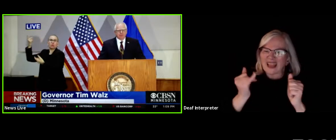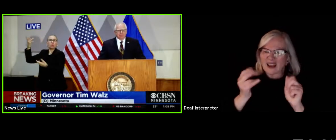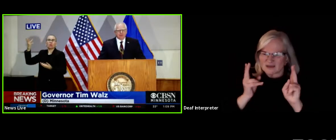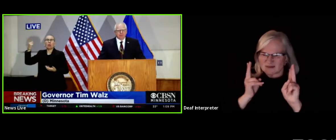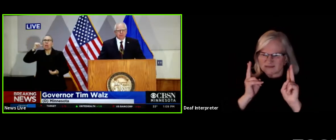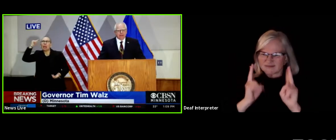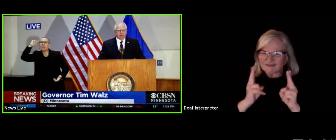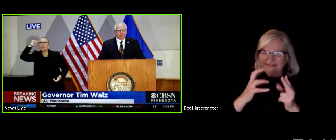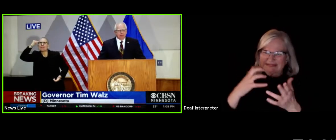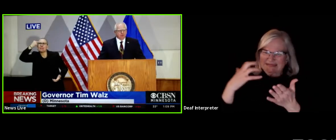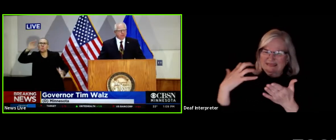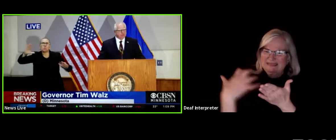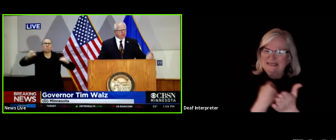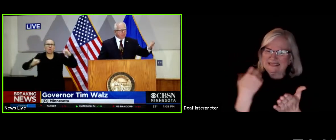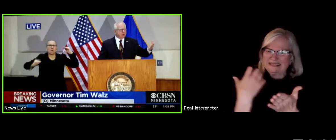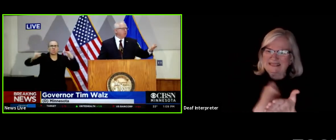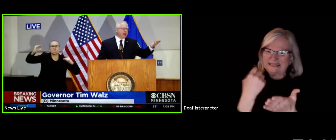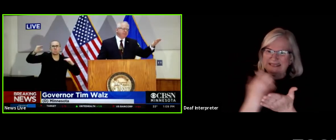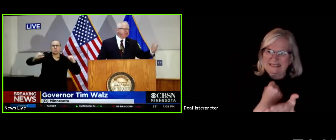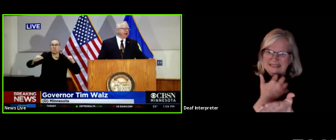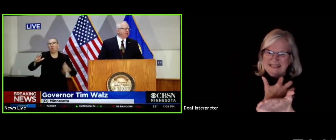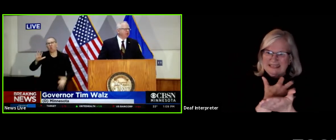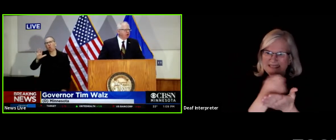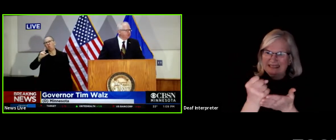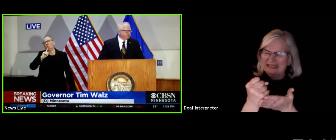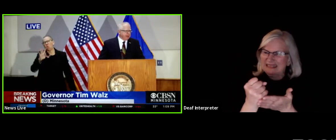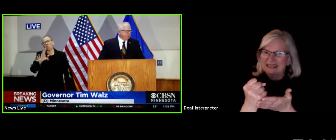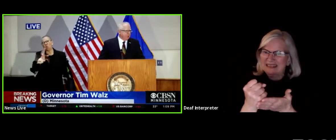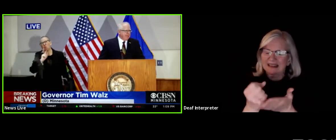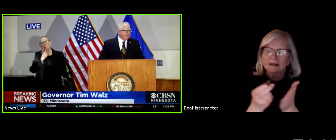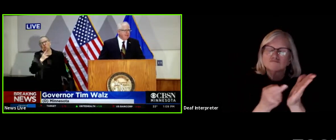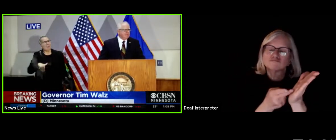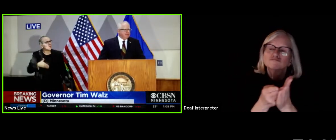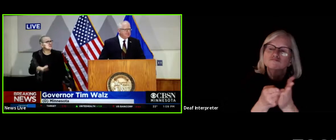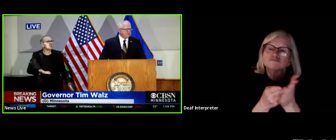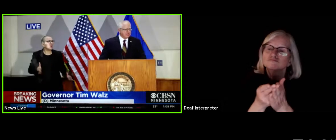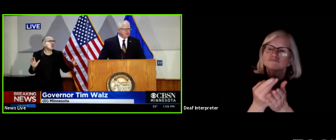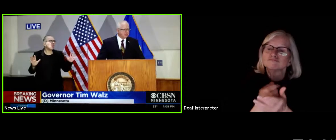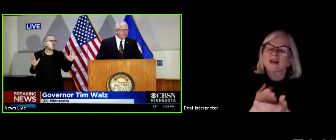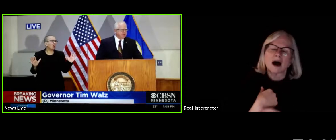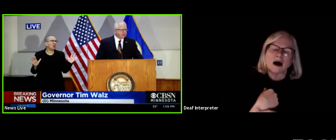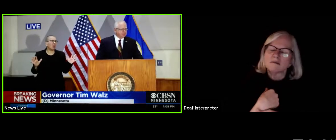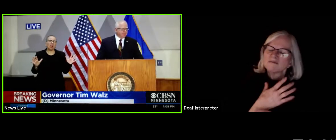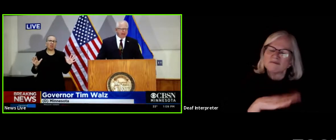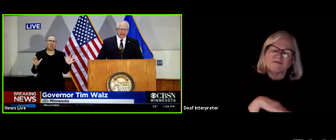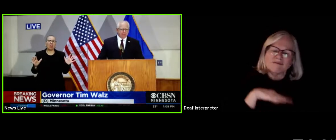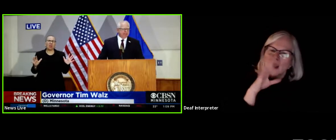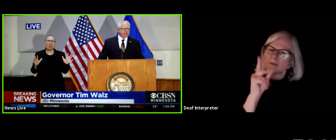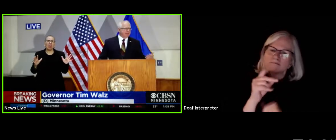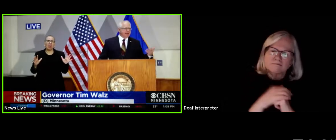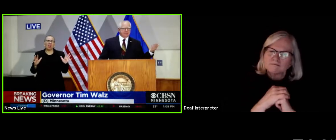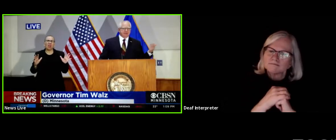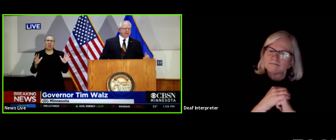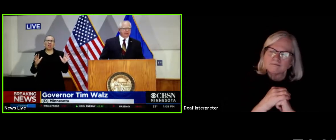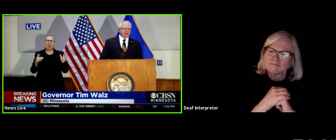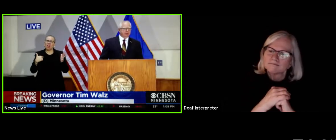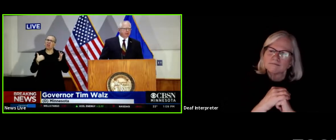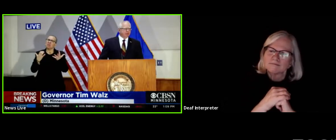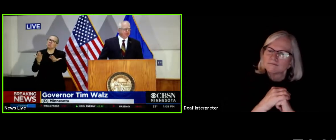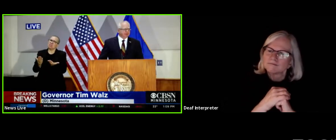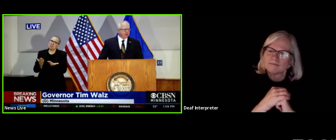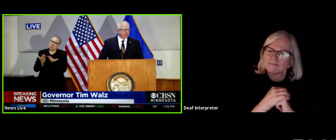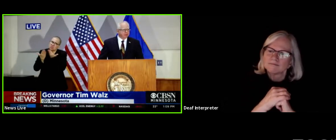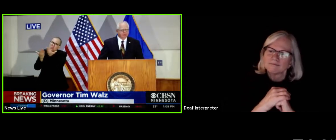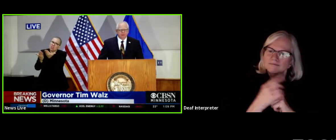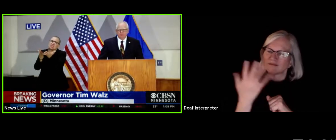I'm pretty fit to be tied over this one. So I don't know if it's possible. I made a suggestion that it might be, because I'm asking my team to turn